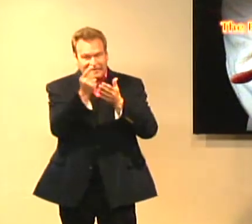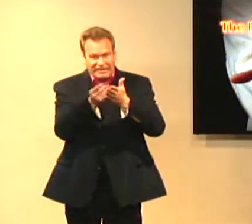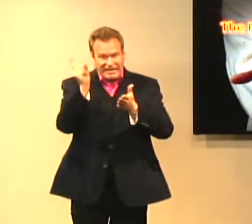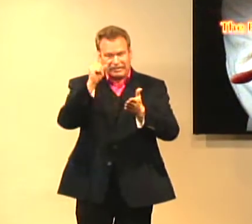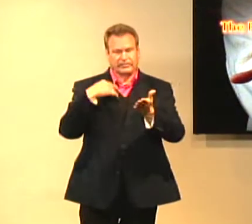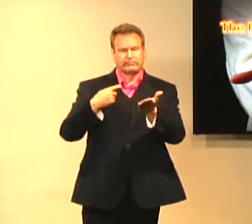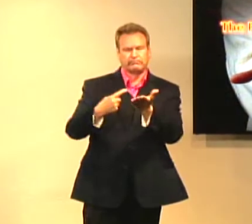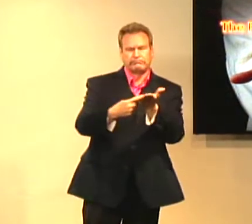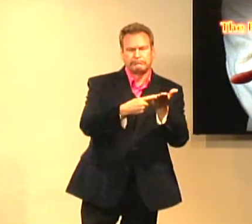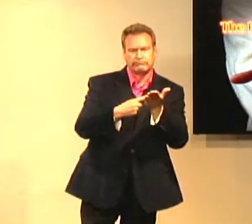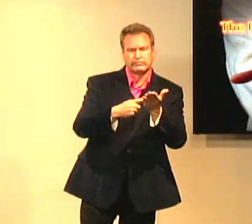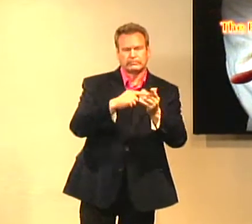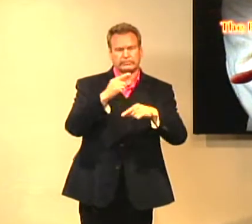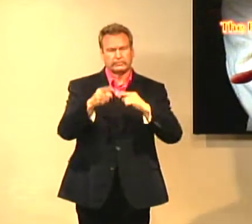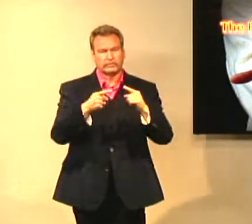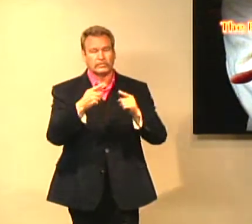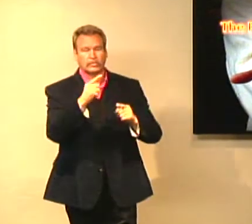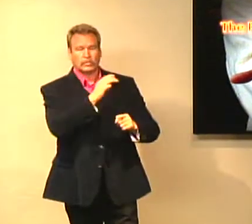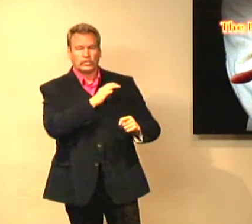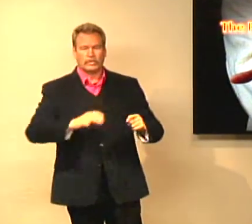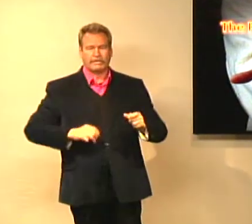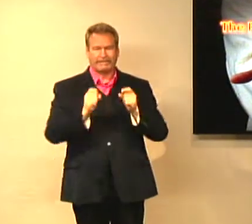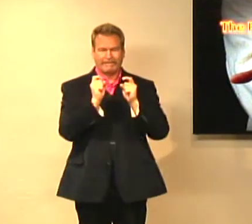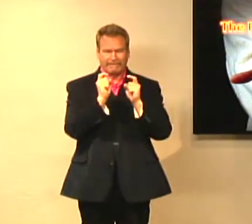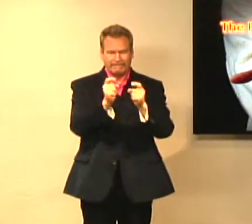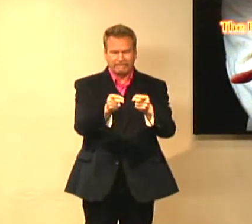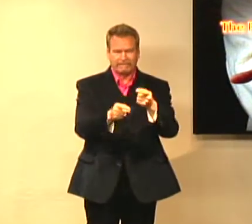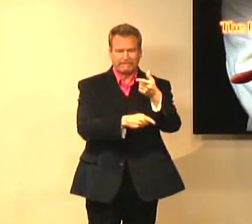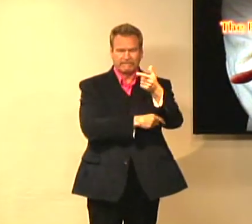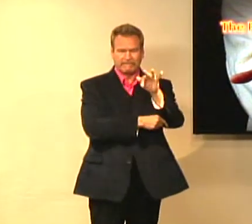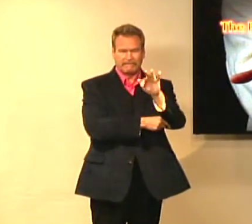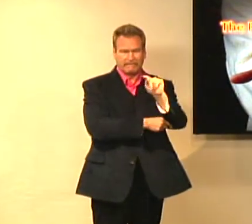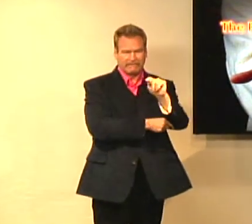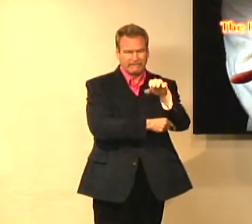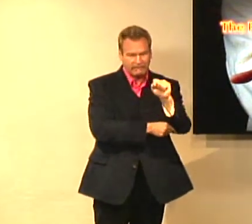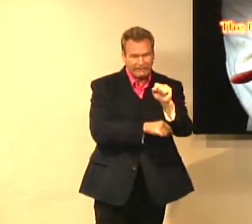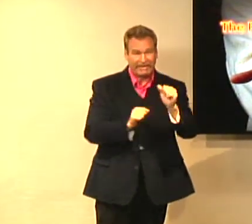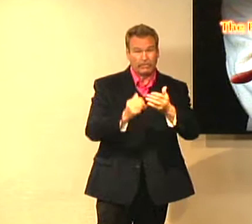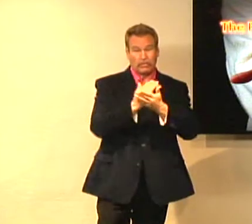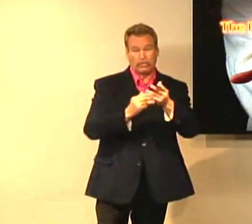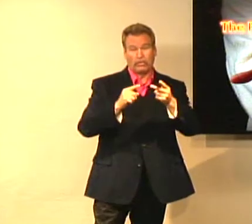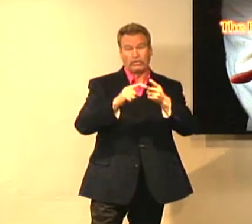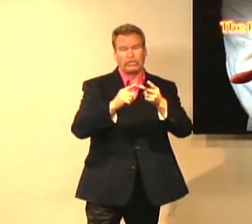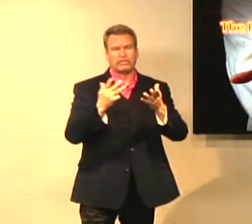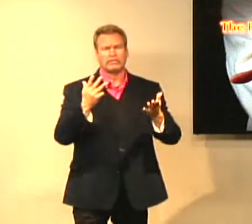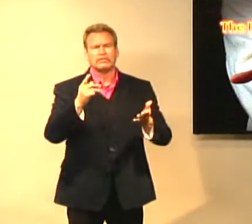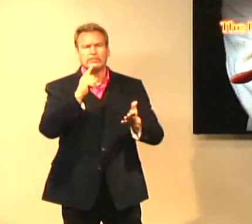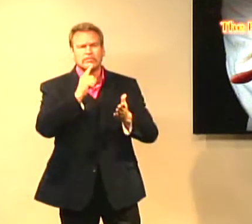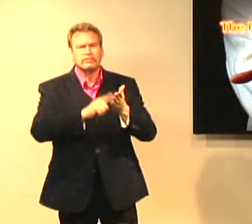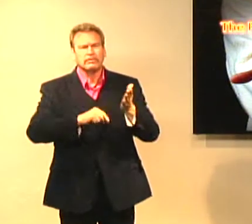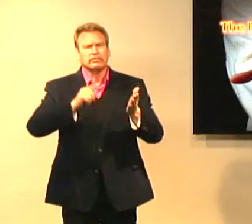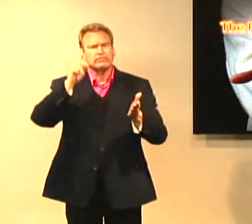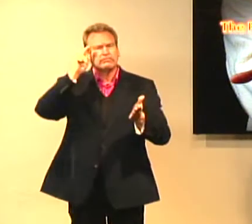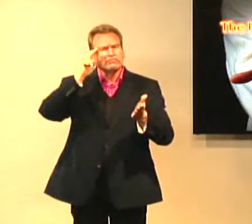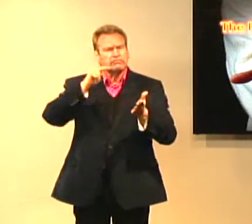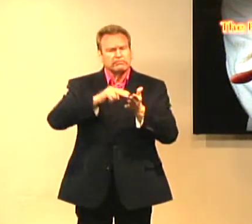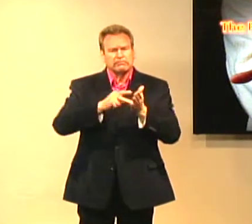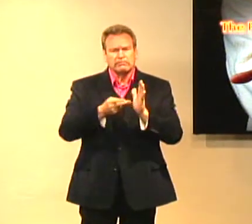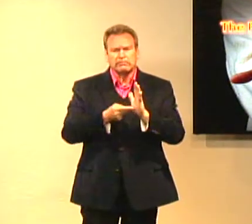going to continue with the study that we started last week. We were talking about the gifts that Christ has given us. So